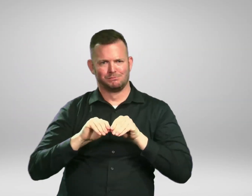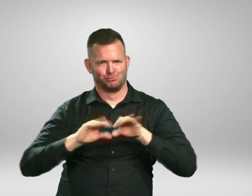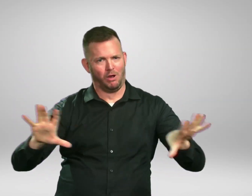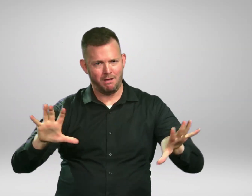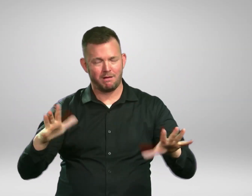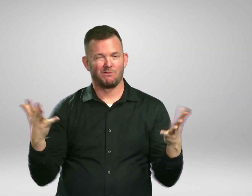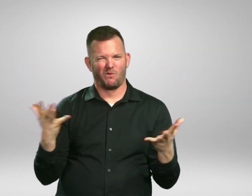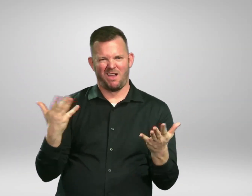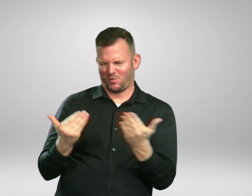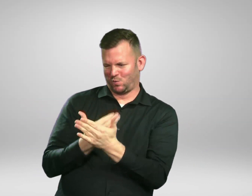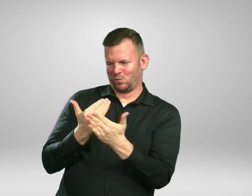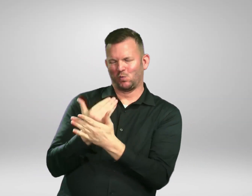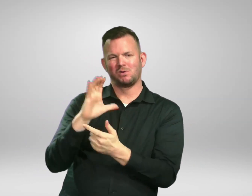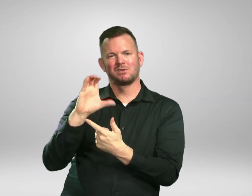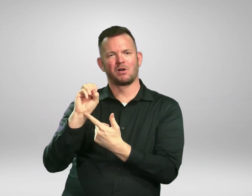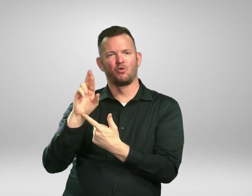coronavirus, or COVID-19,